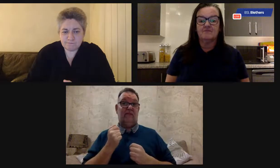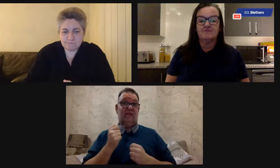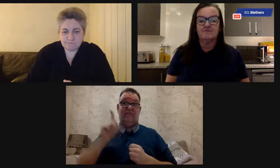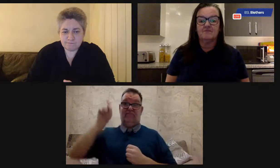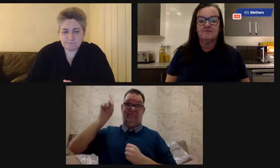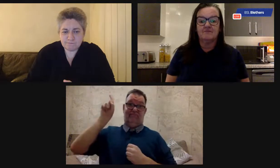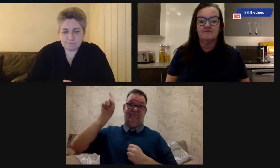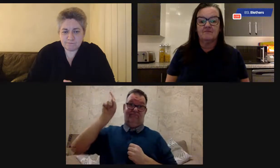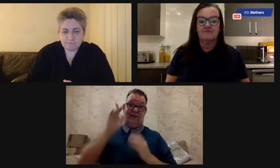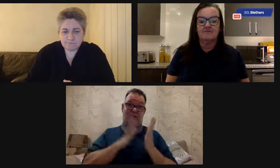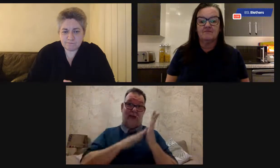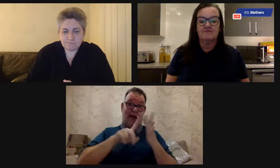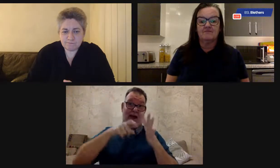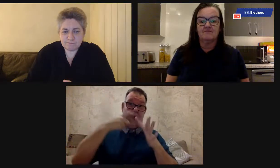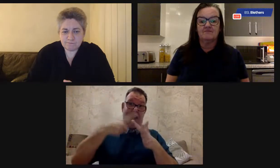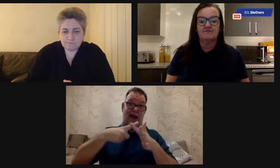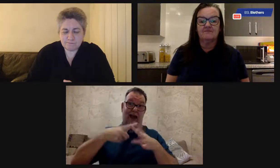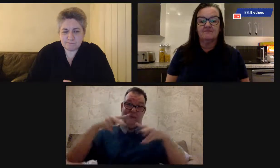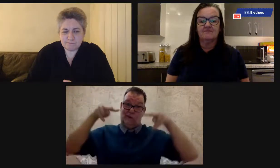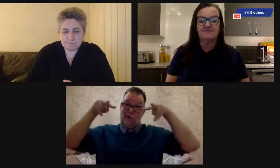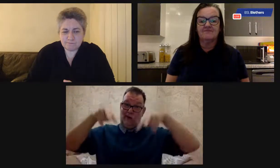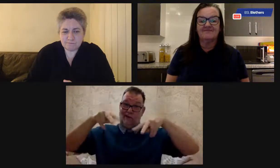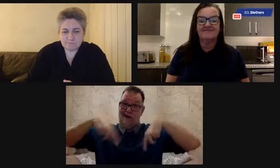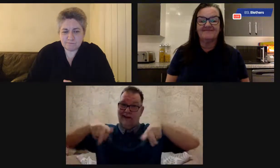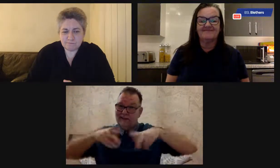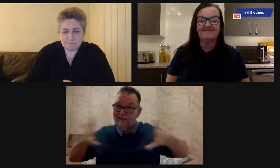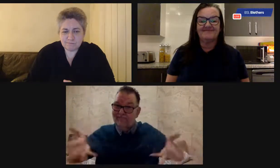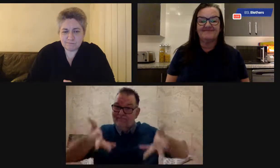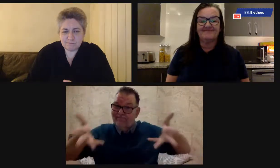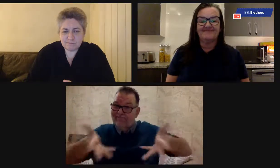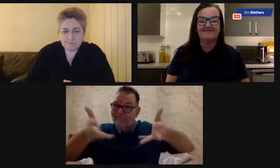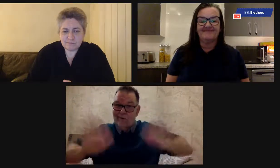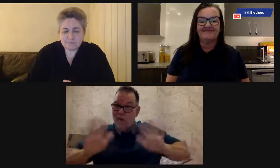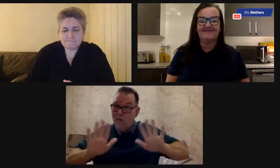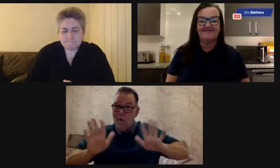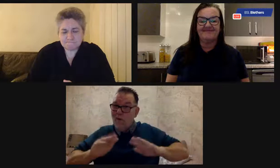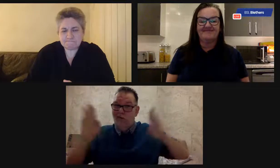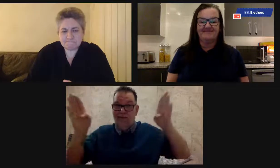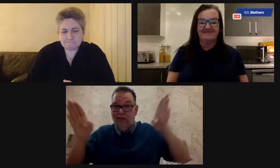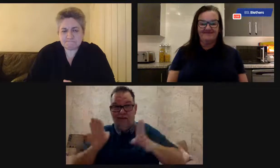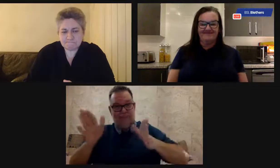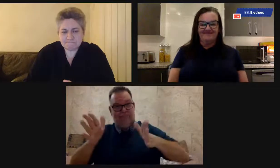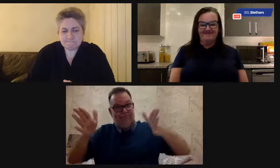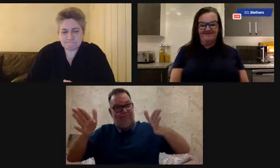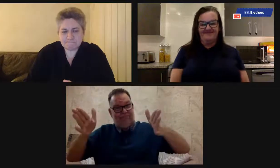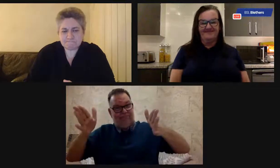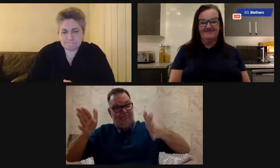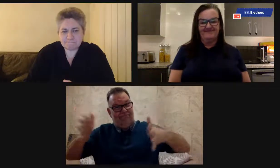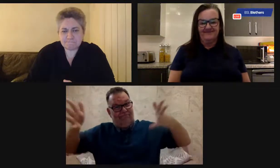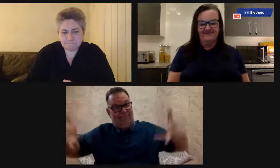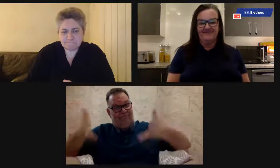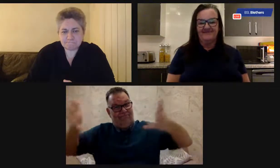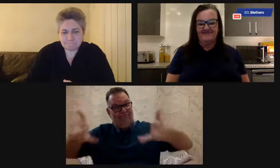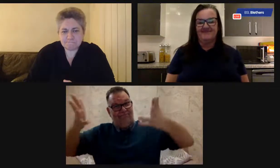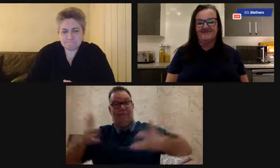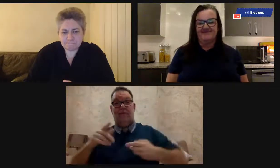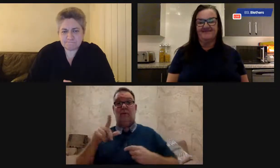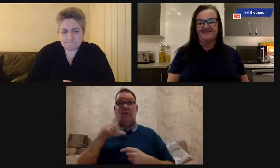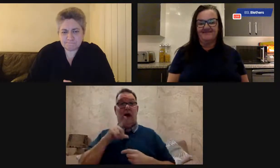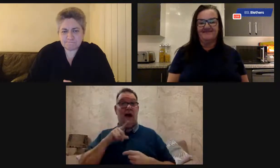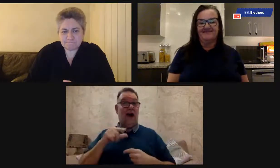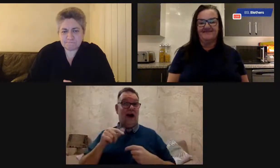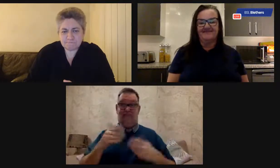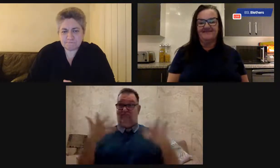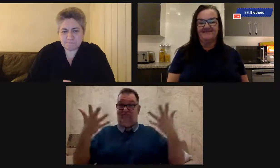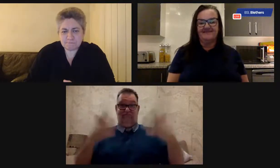we want these things to continue to the same standard. We know Mike is up there watching us from heaven, and he doesn't want